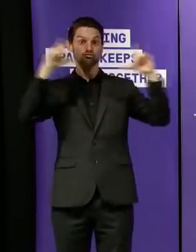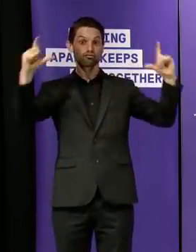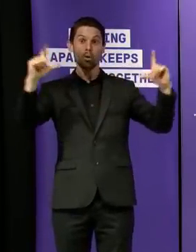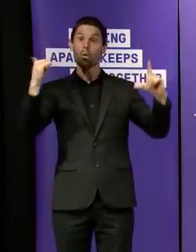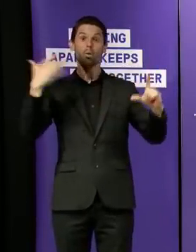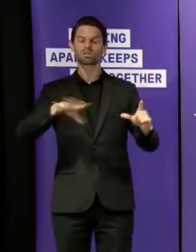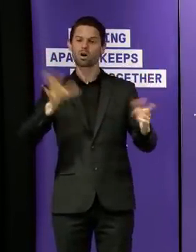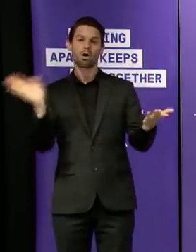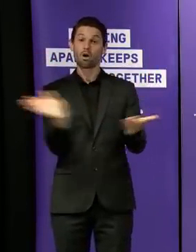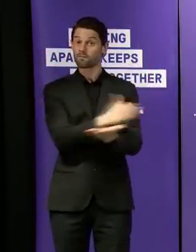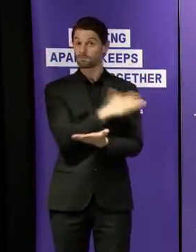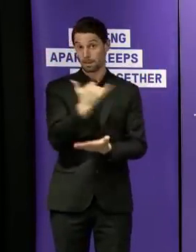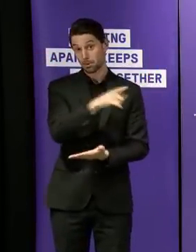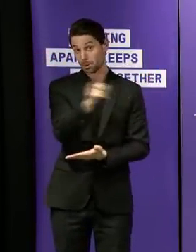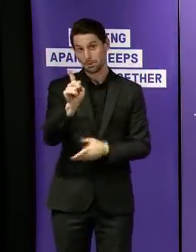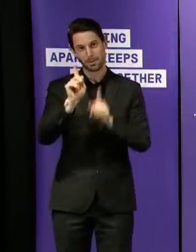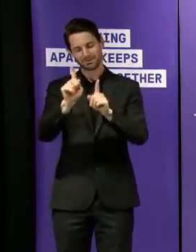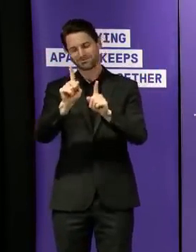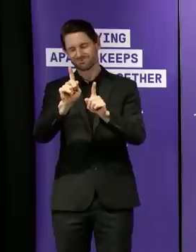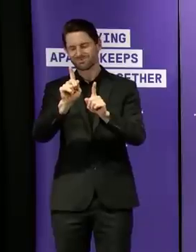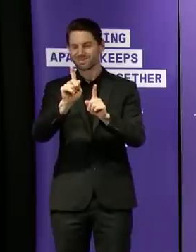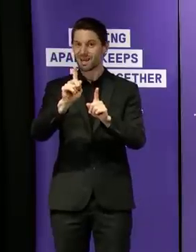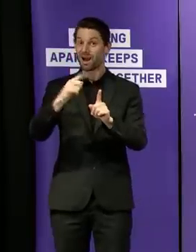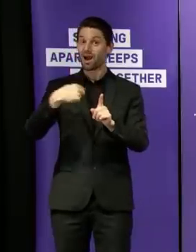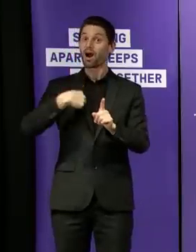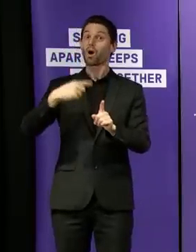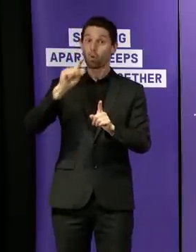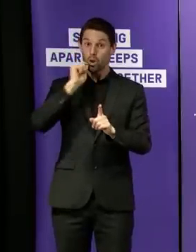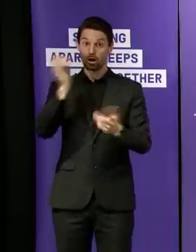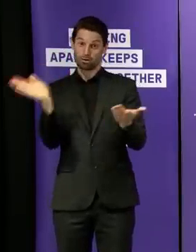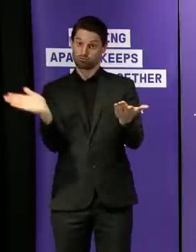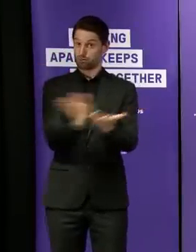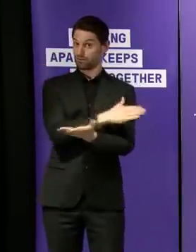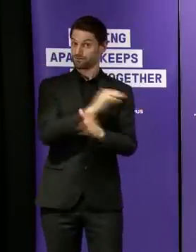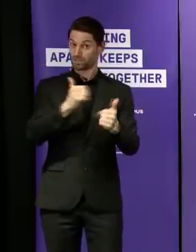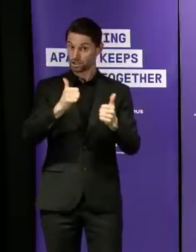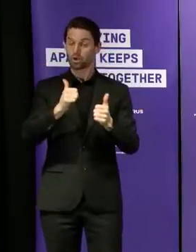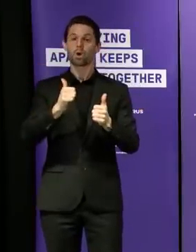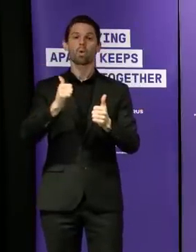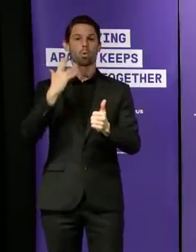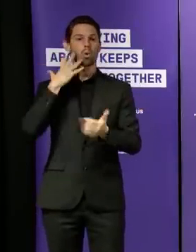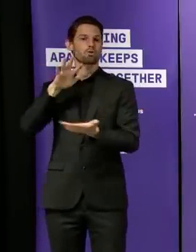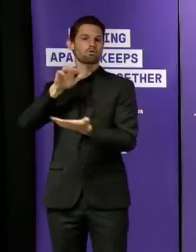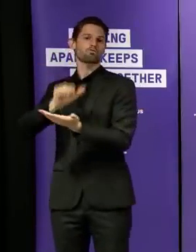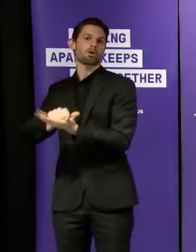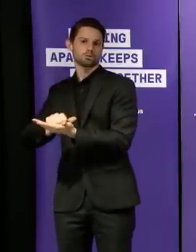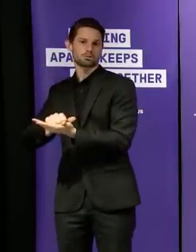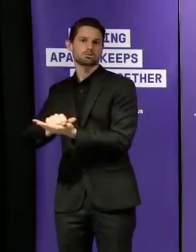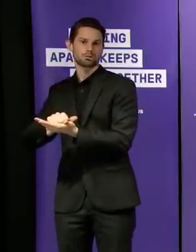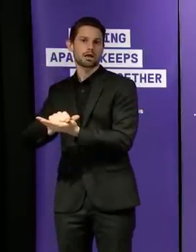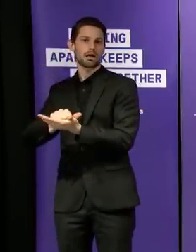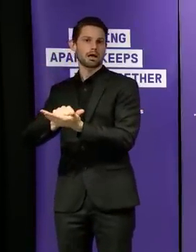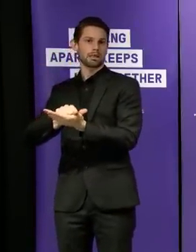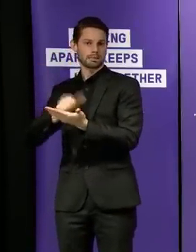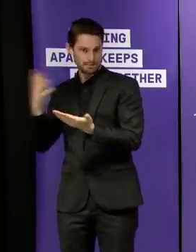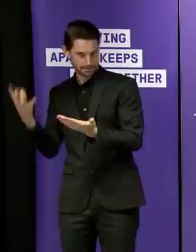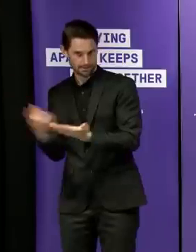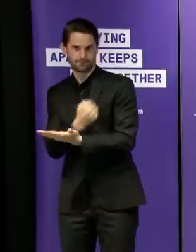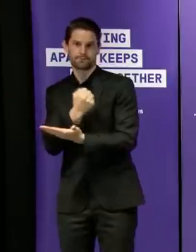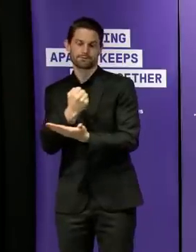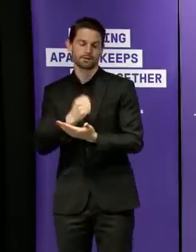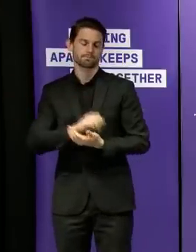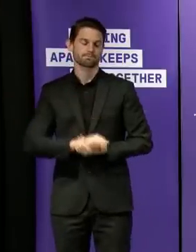not on at all. But the moment it can be removed, it will be. But it does serve just as the 5Ks, and I know that's been very challenging for people, very